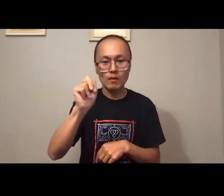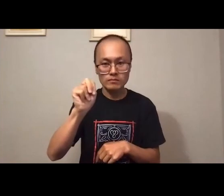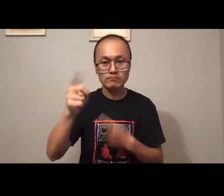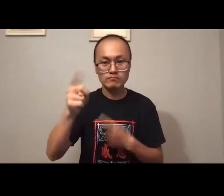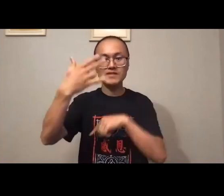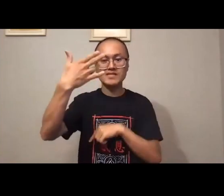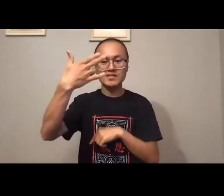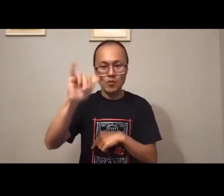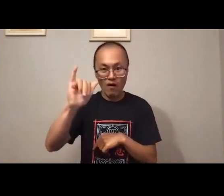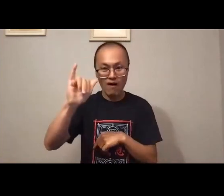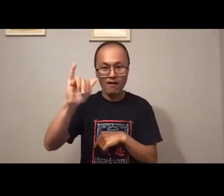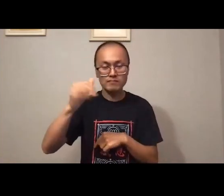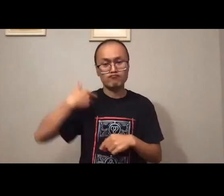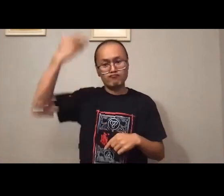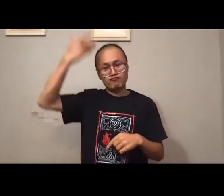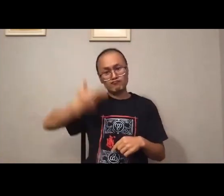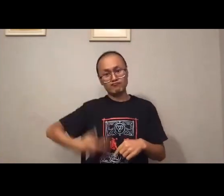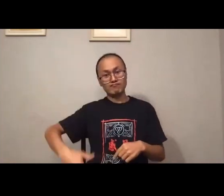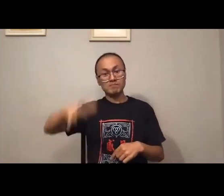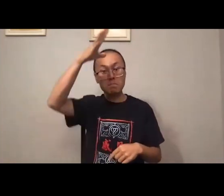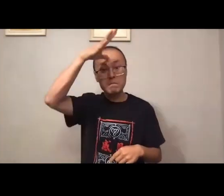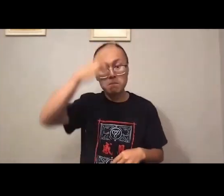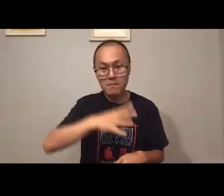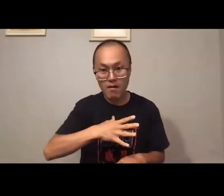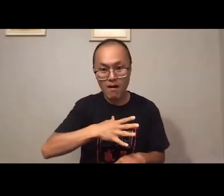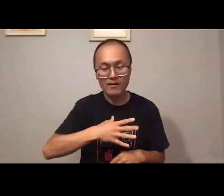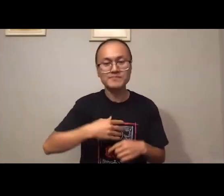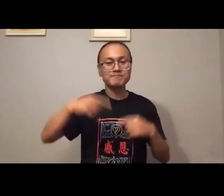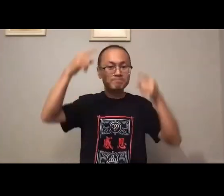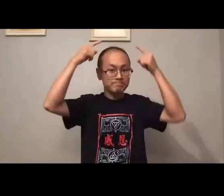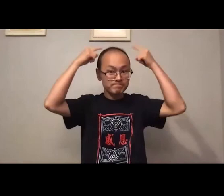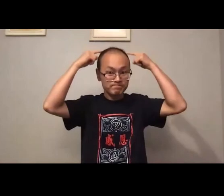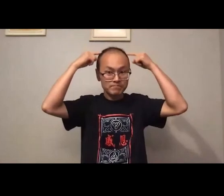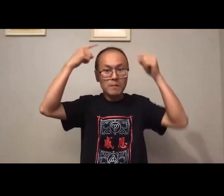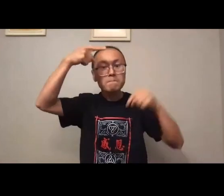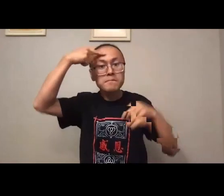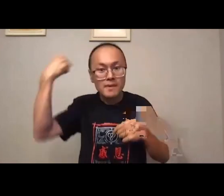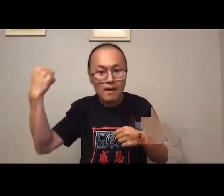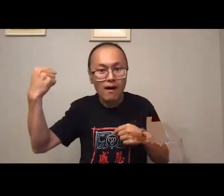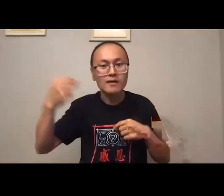Hello, my name is Yuen, and I am a man.